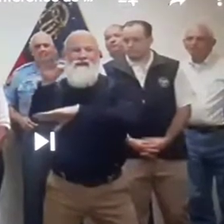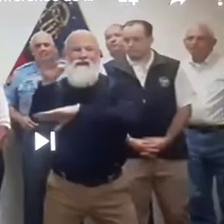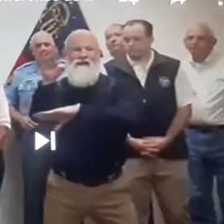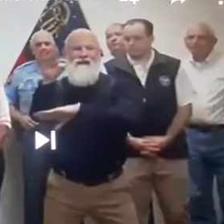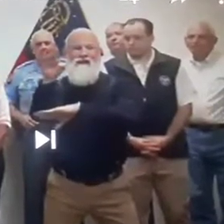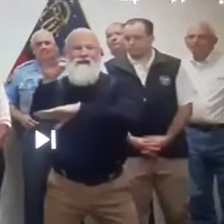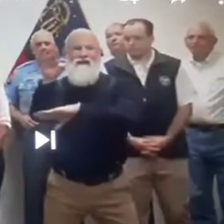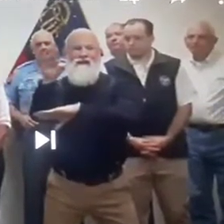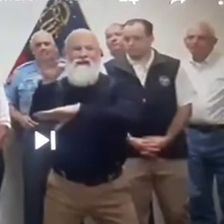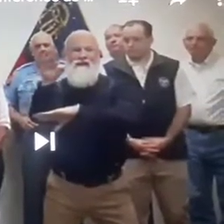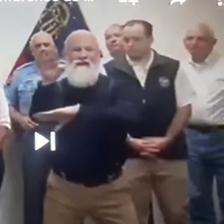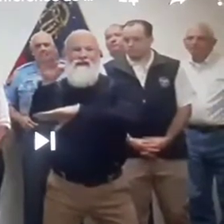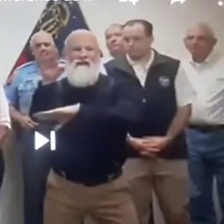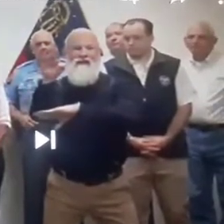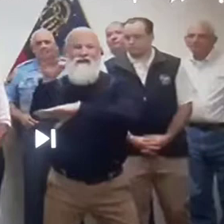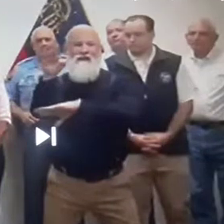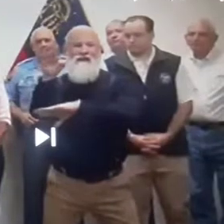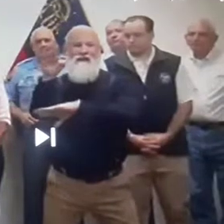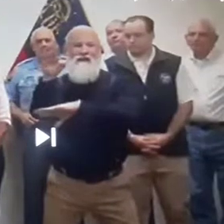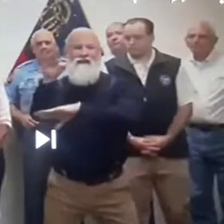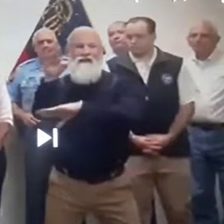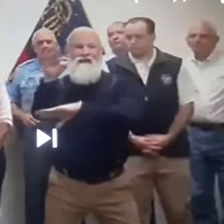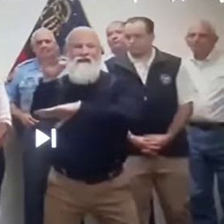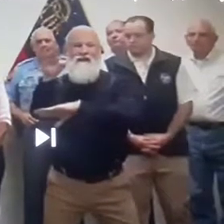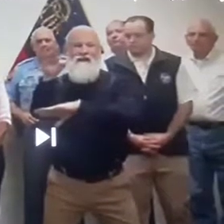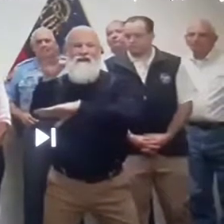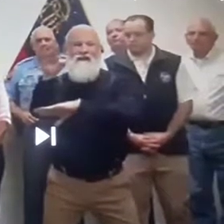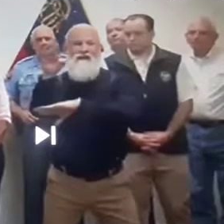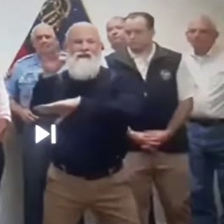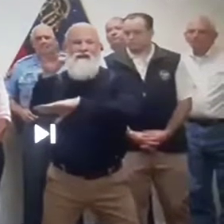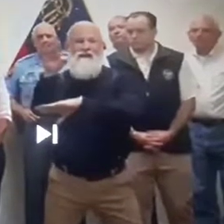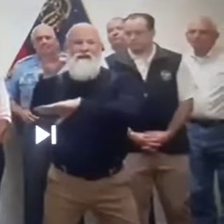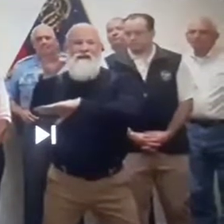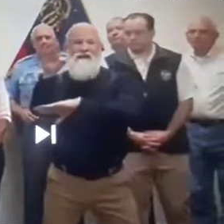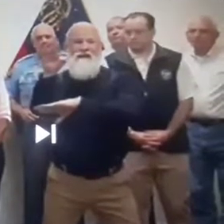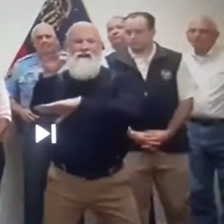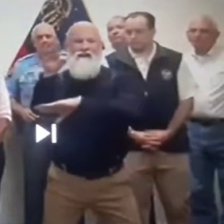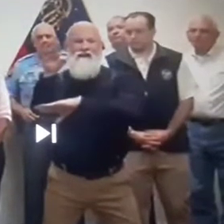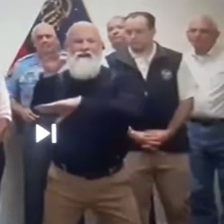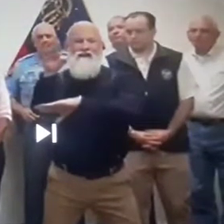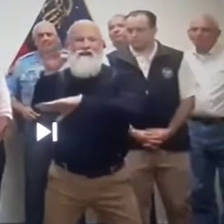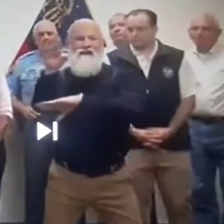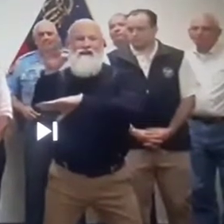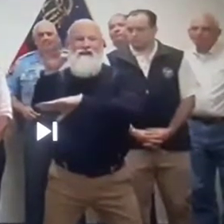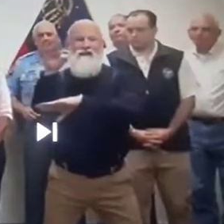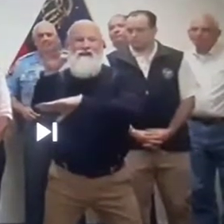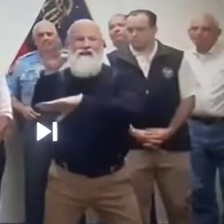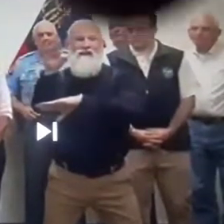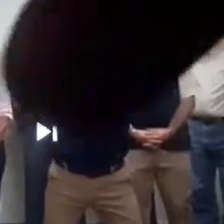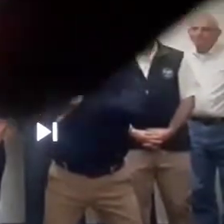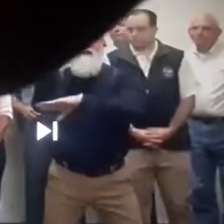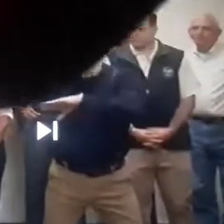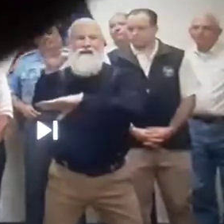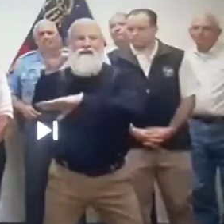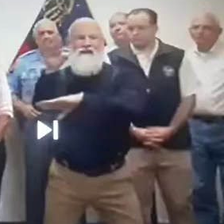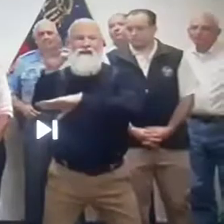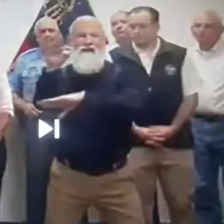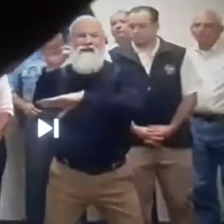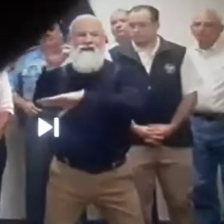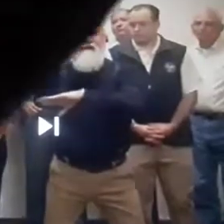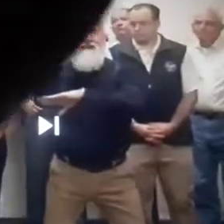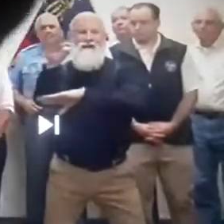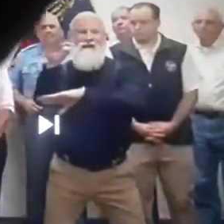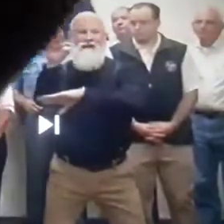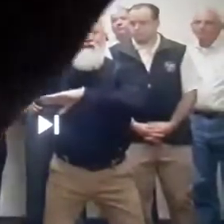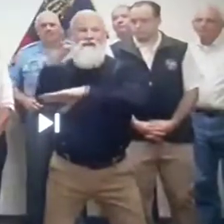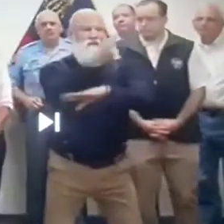press conference here in Georgia with our Governor Brian Kemp and a FEMA representative who's going to say some pretty interesting things